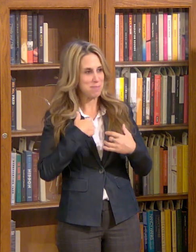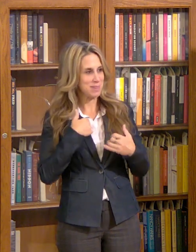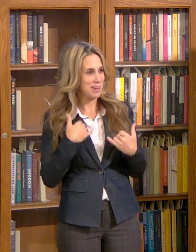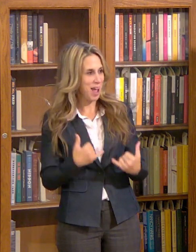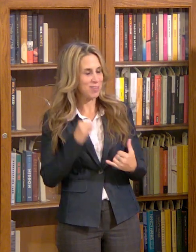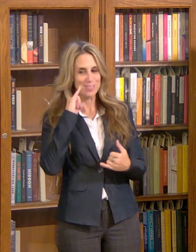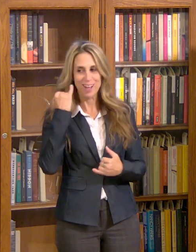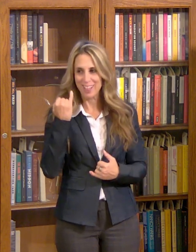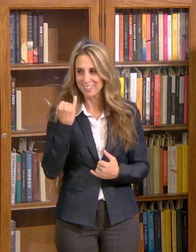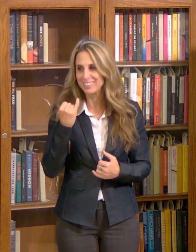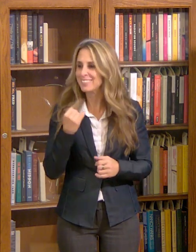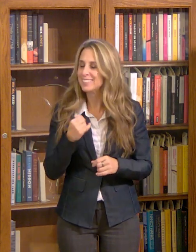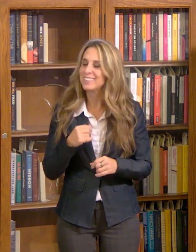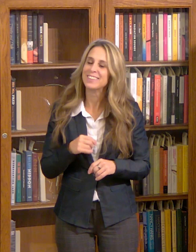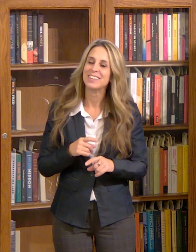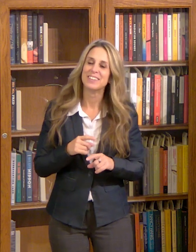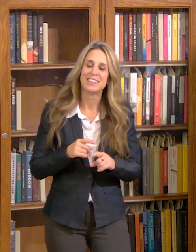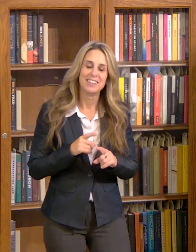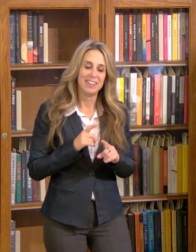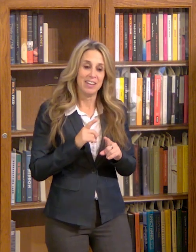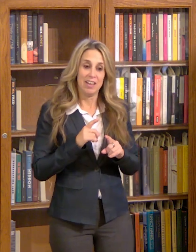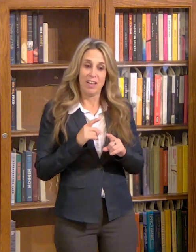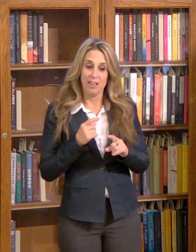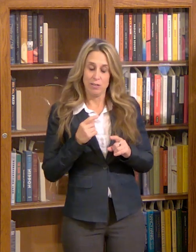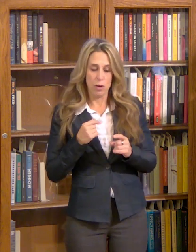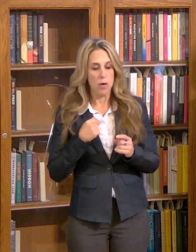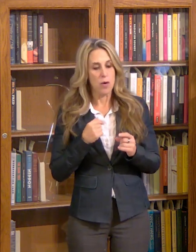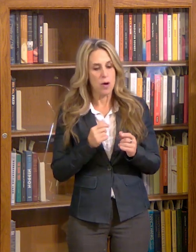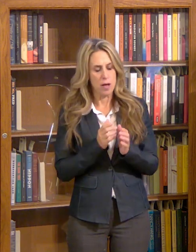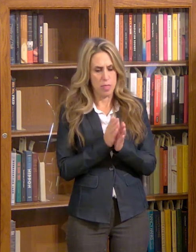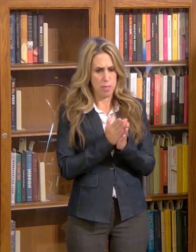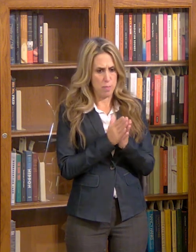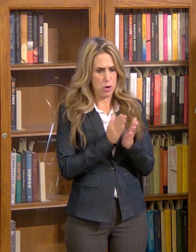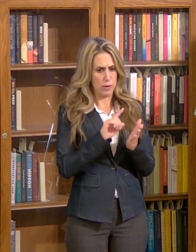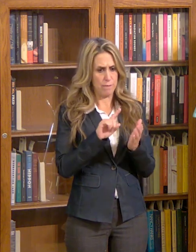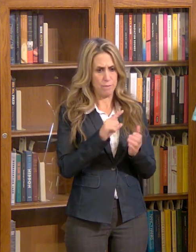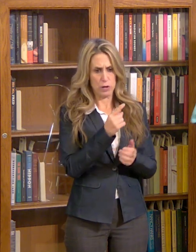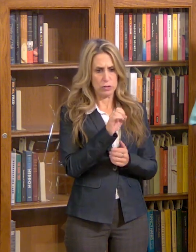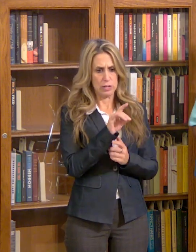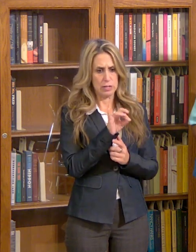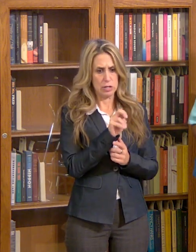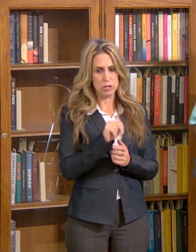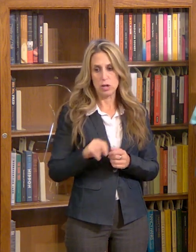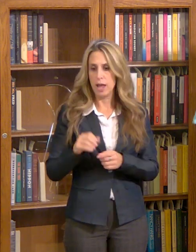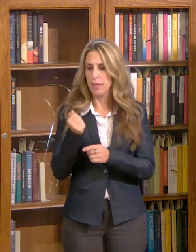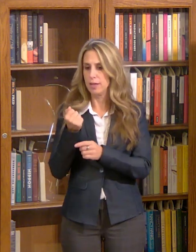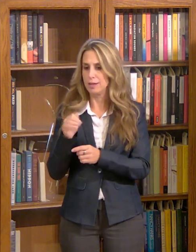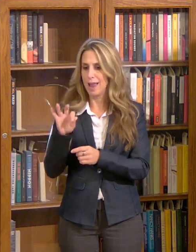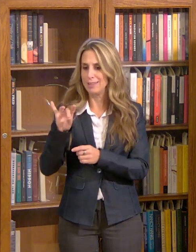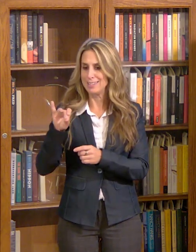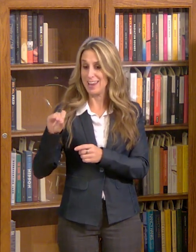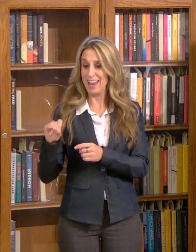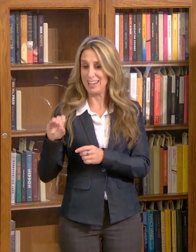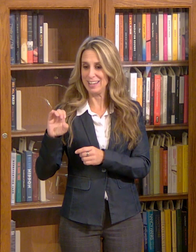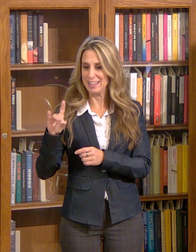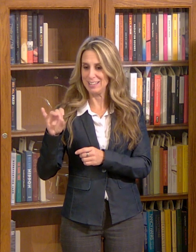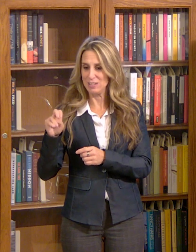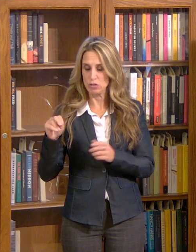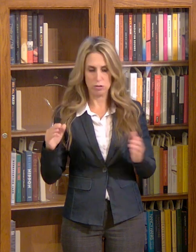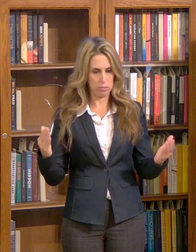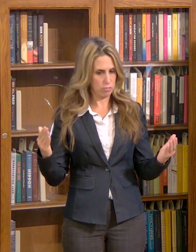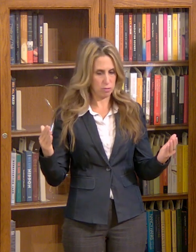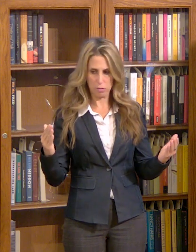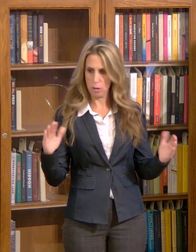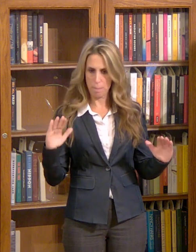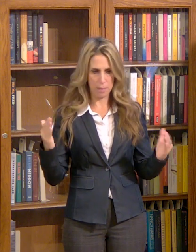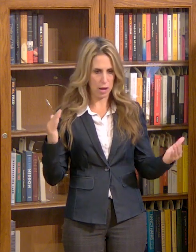it um I took a look and I I looked through both the the first edition and the 1980 Edition um and